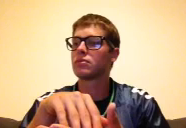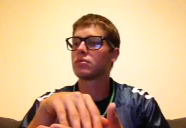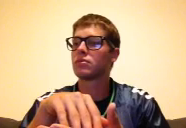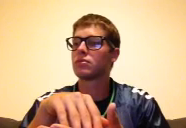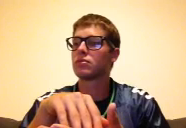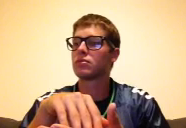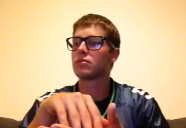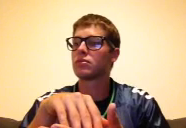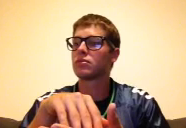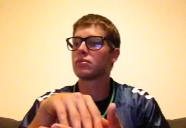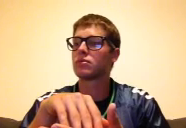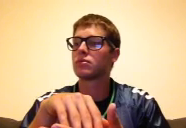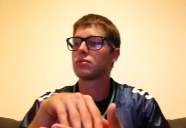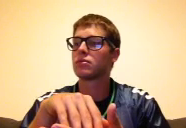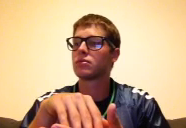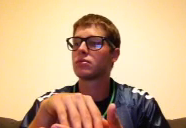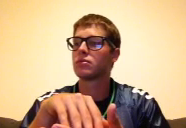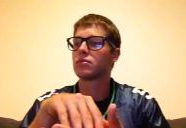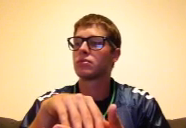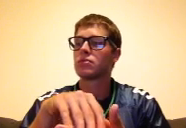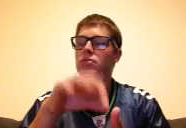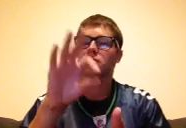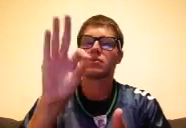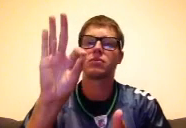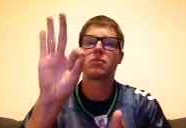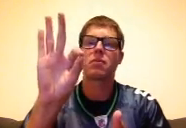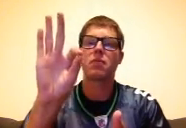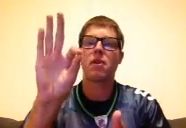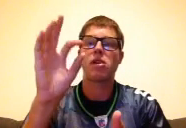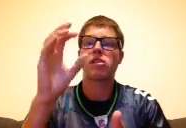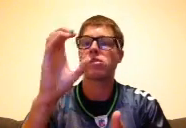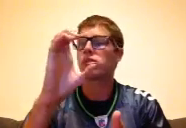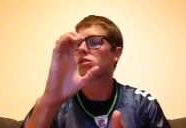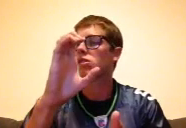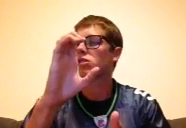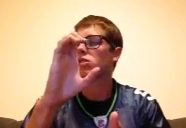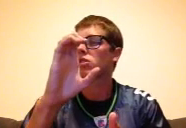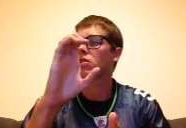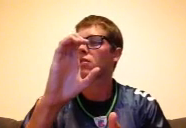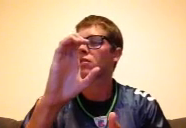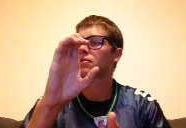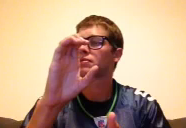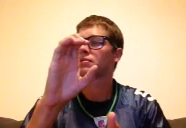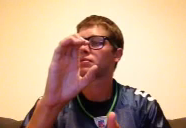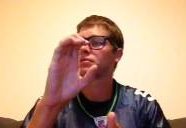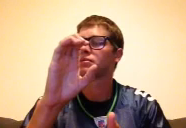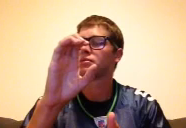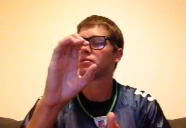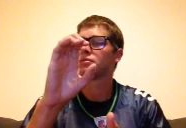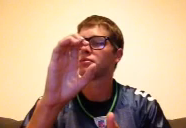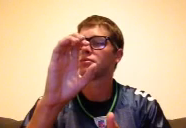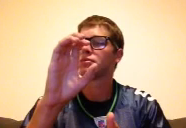on Monday Night Football. As we leave you, let's take a look again at the last play touchdown. And watch Golden